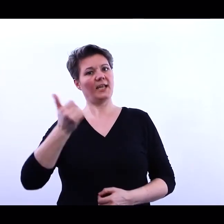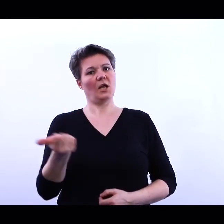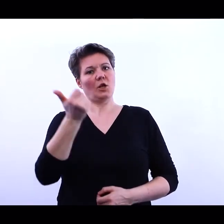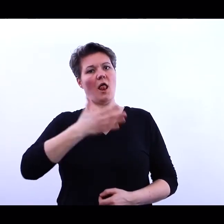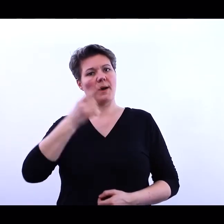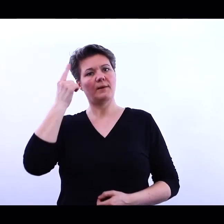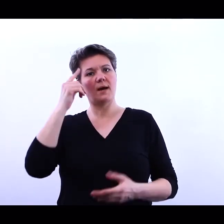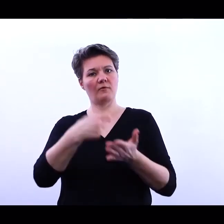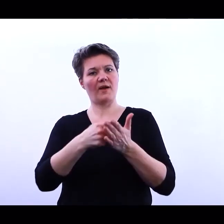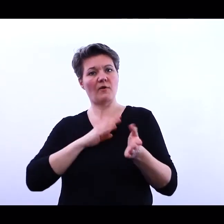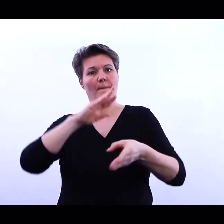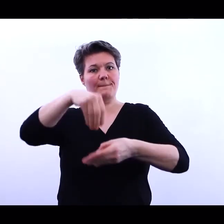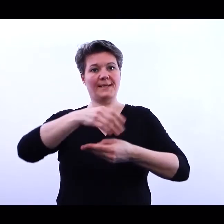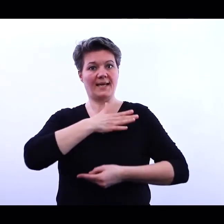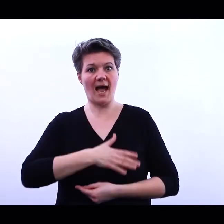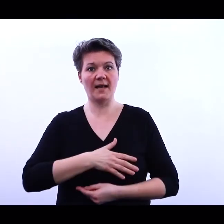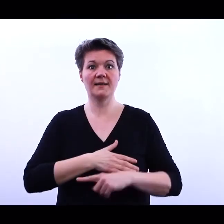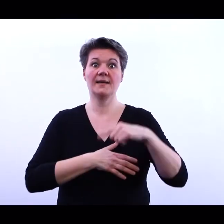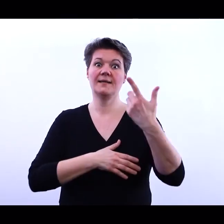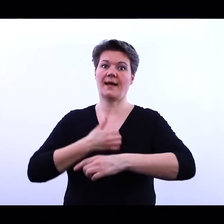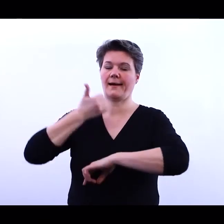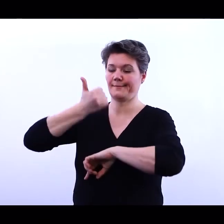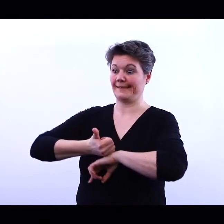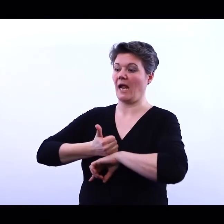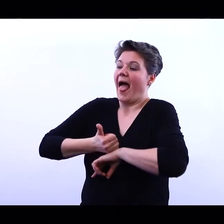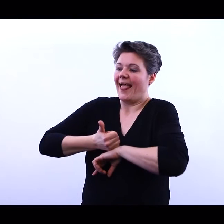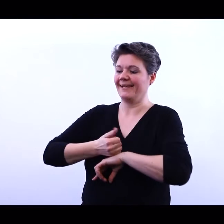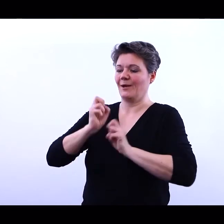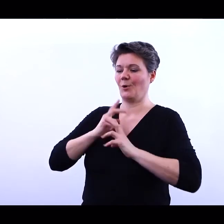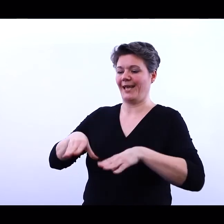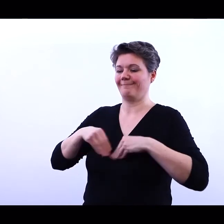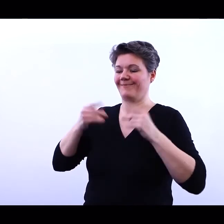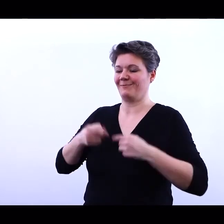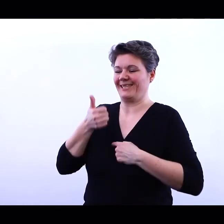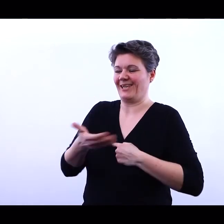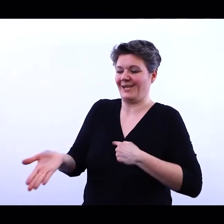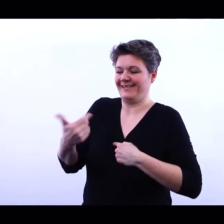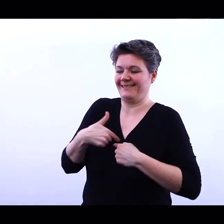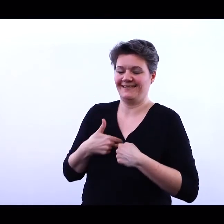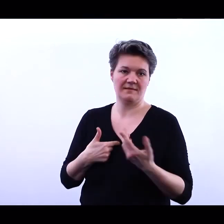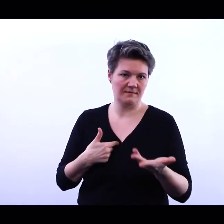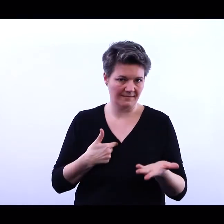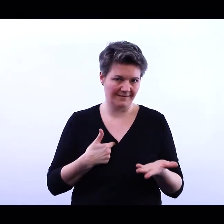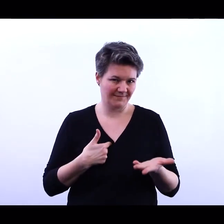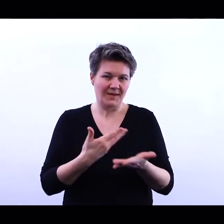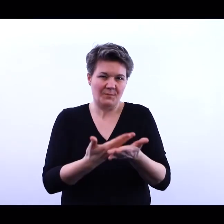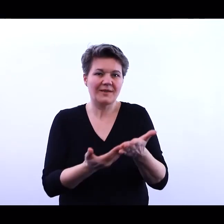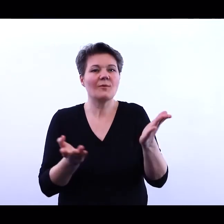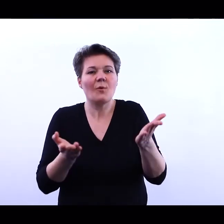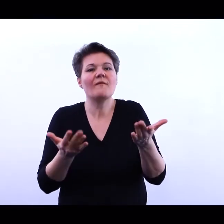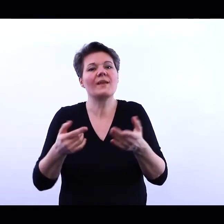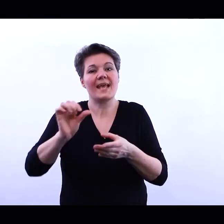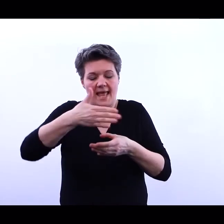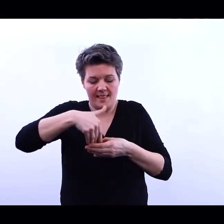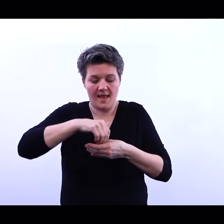now, leadership doesn't really have a choice but to say, okay, yeah, great, you can come on in. So start